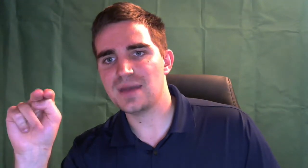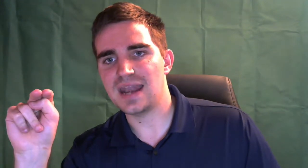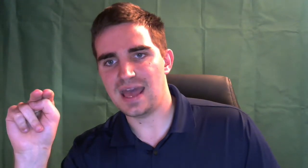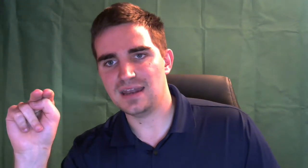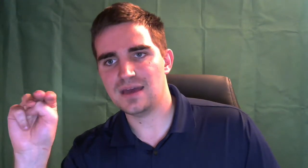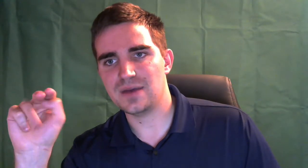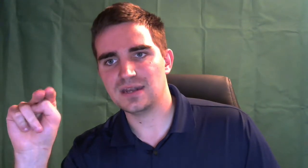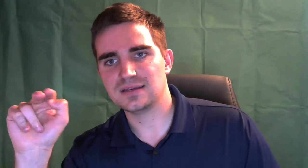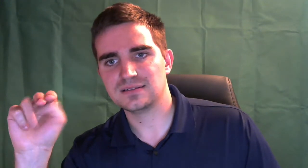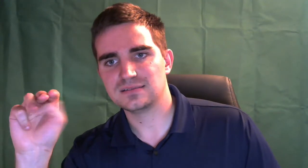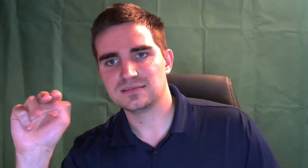N. M, N.